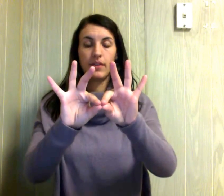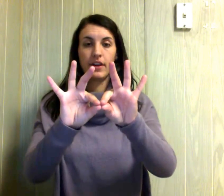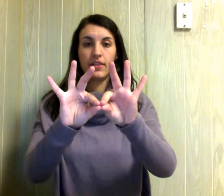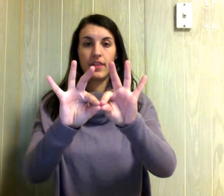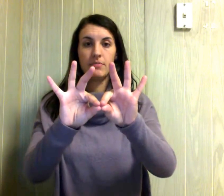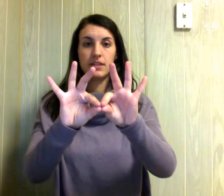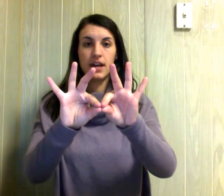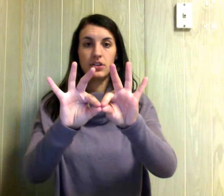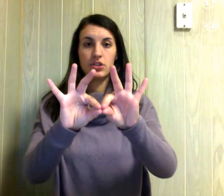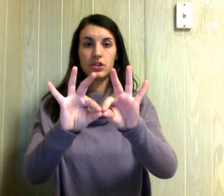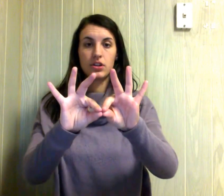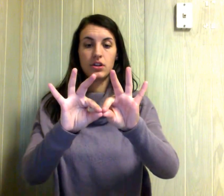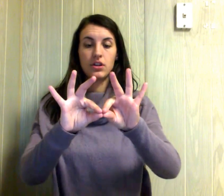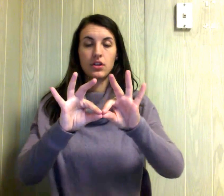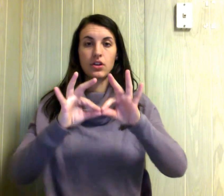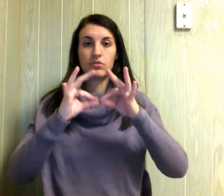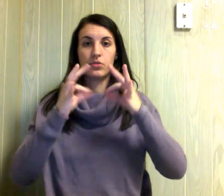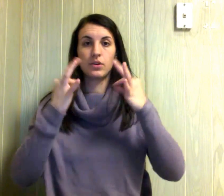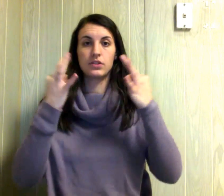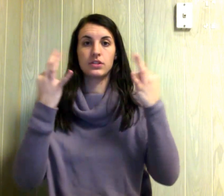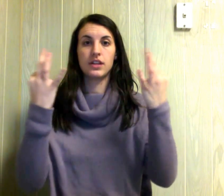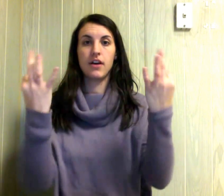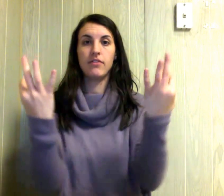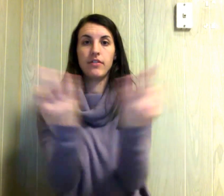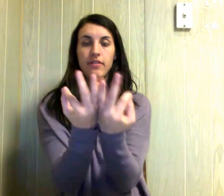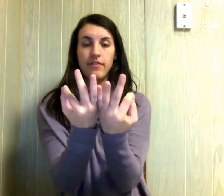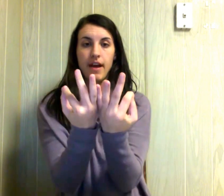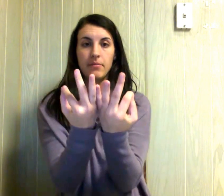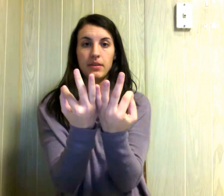and thumb touch. Go towards yourself. Family.